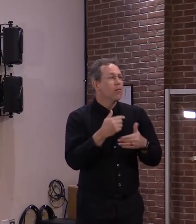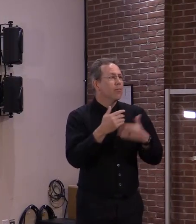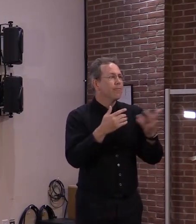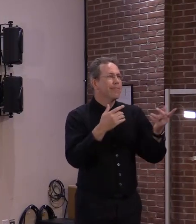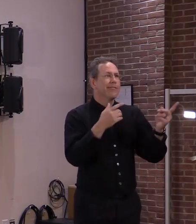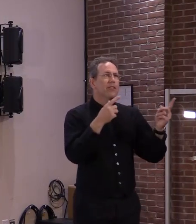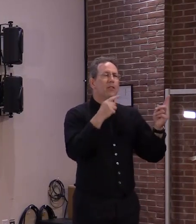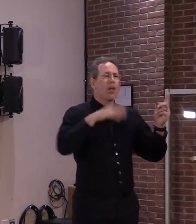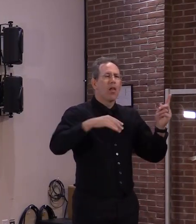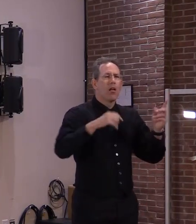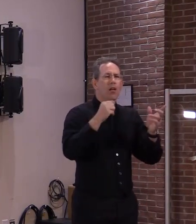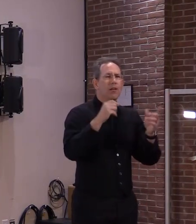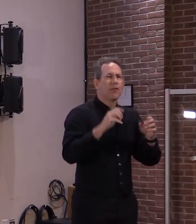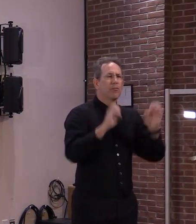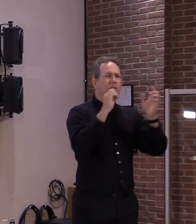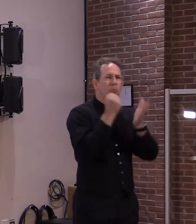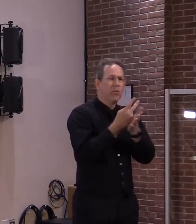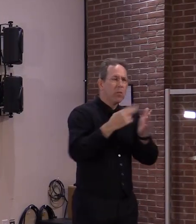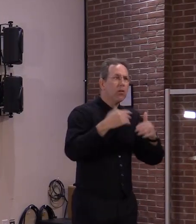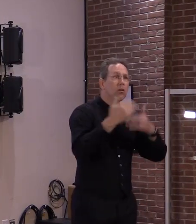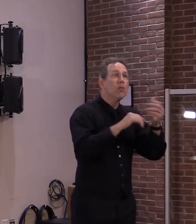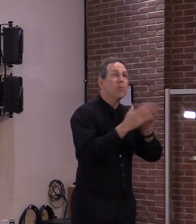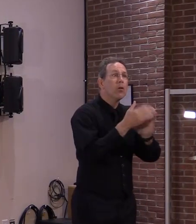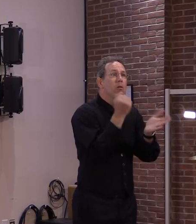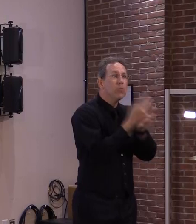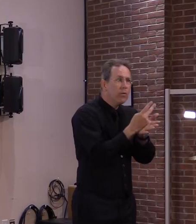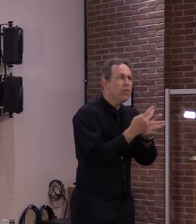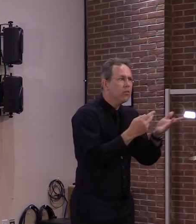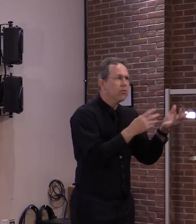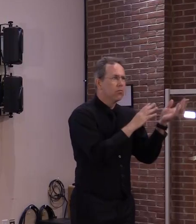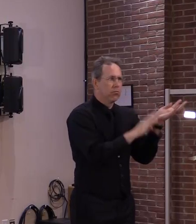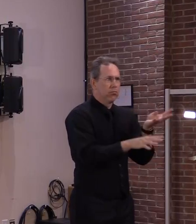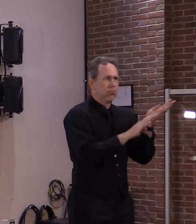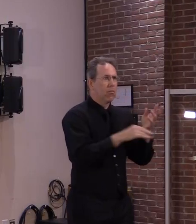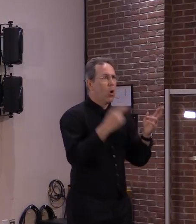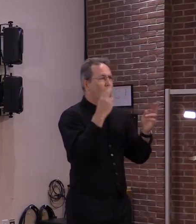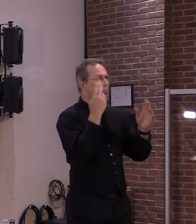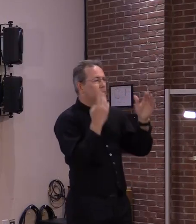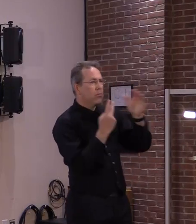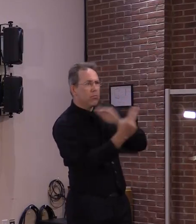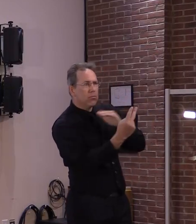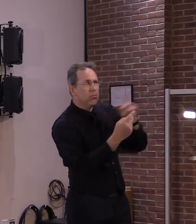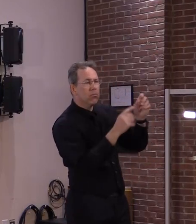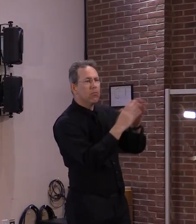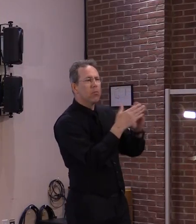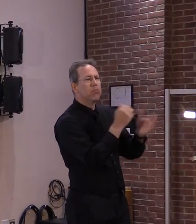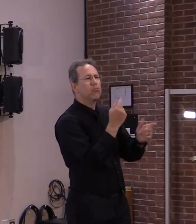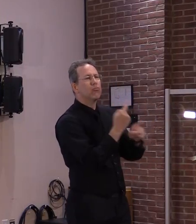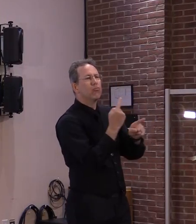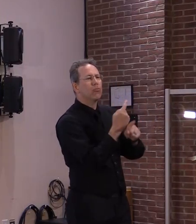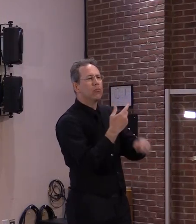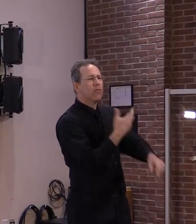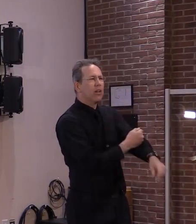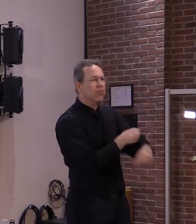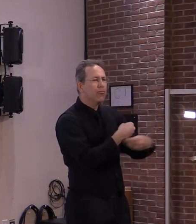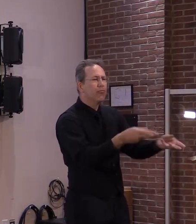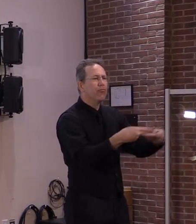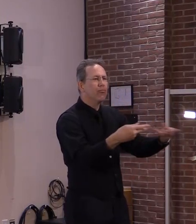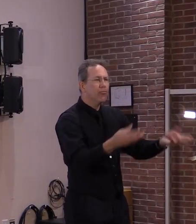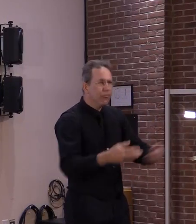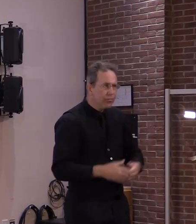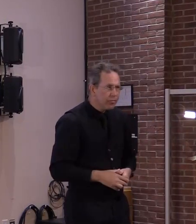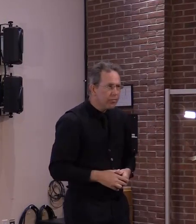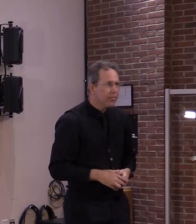a pretty close future is my prediction. So that will make for lots of conversation